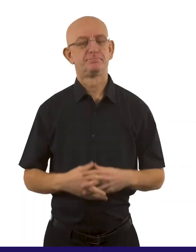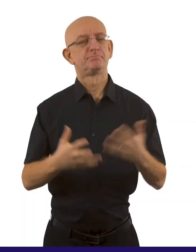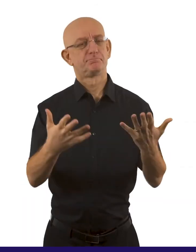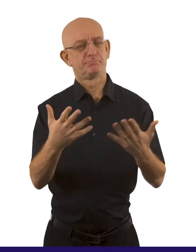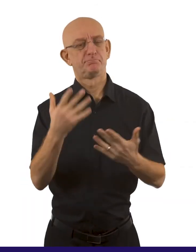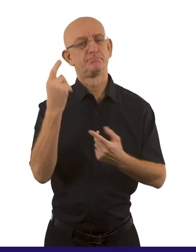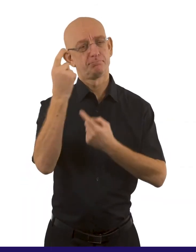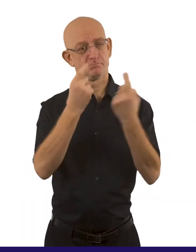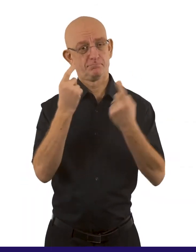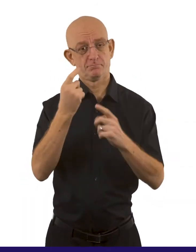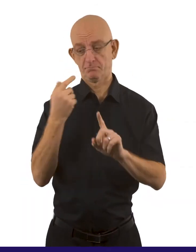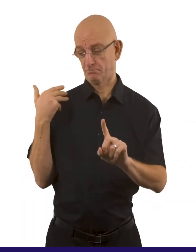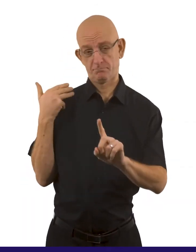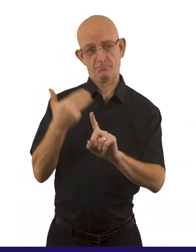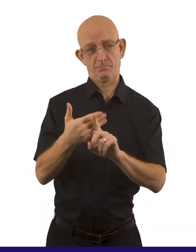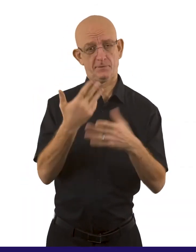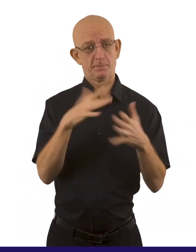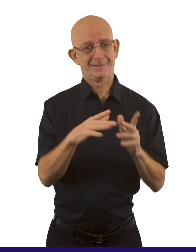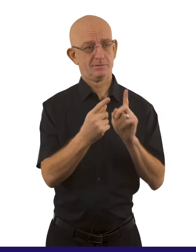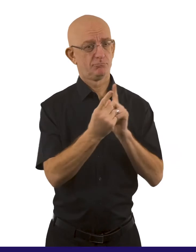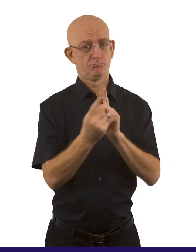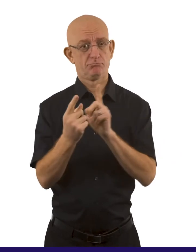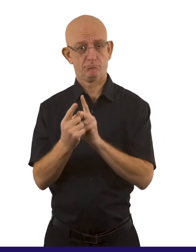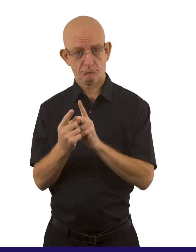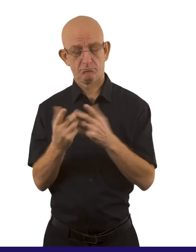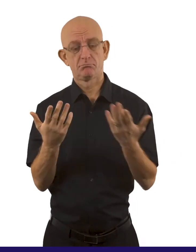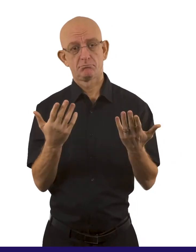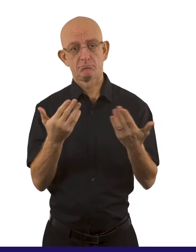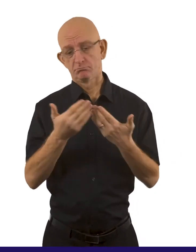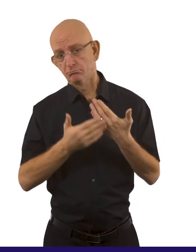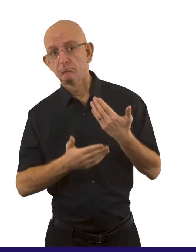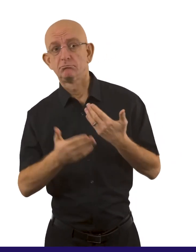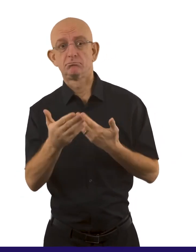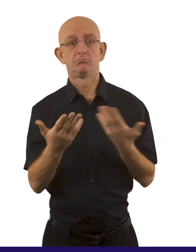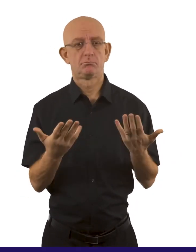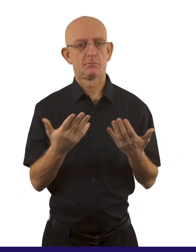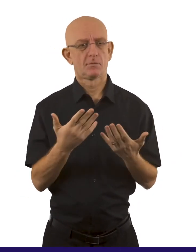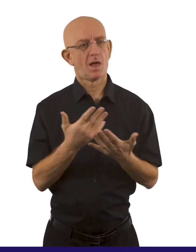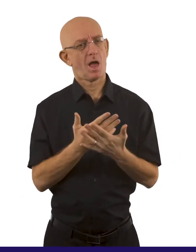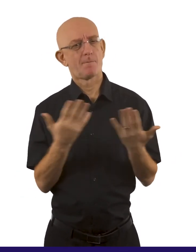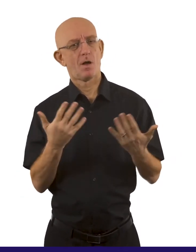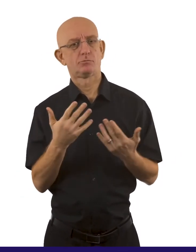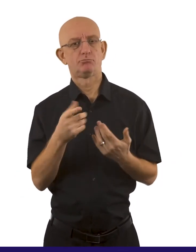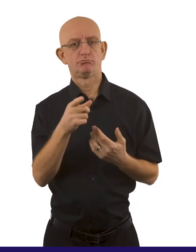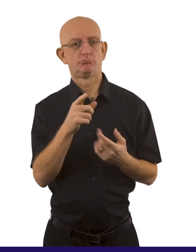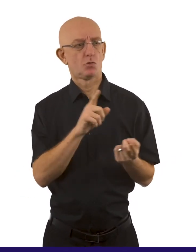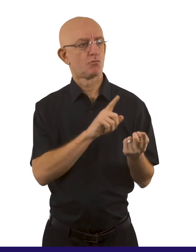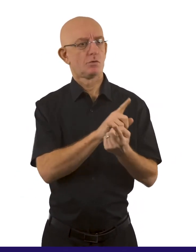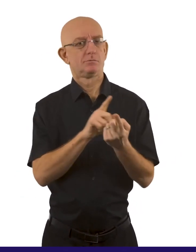Question 19. Thinking about how much contact you said you had, in the future, how much contact